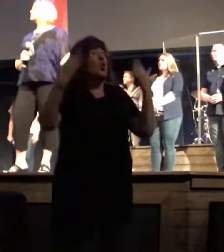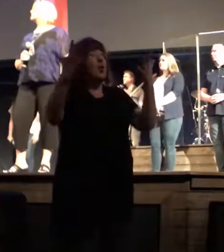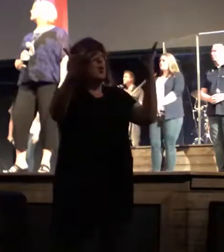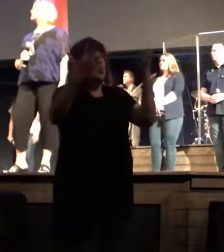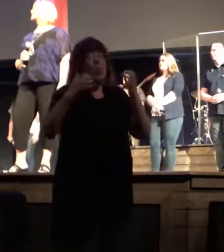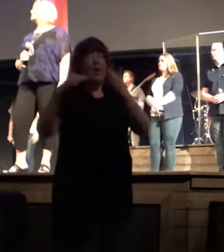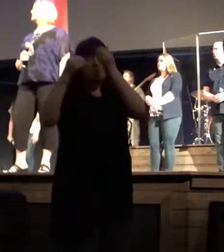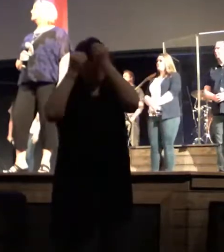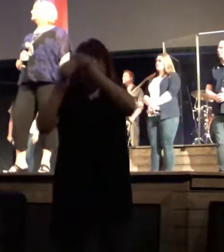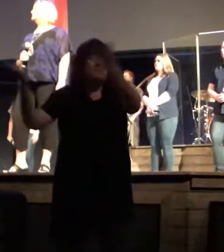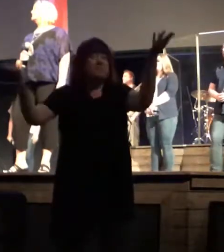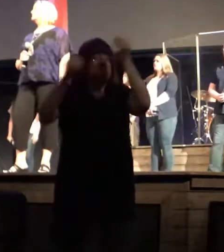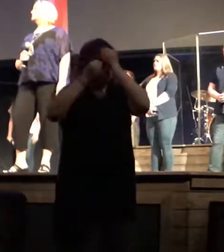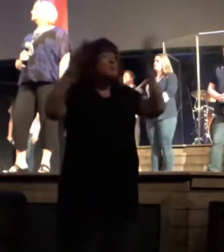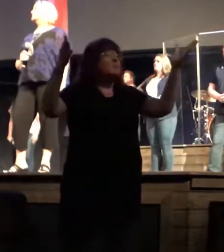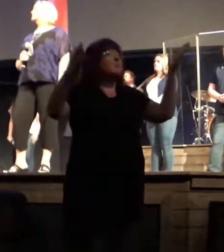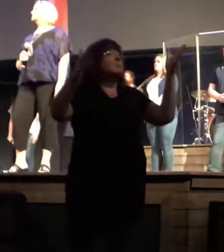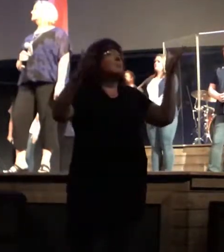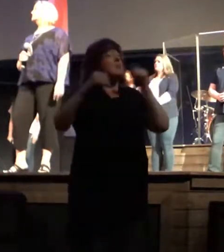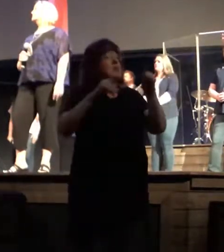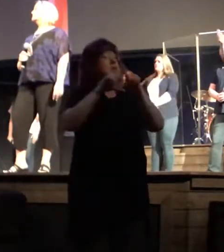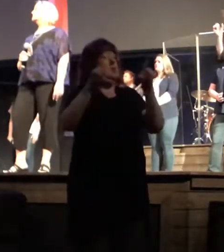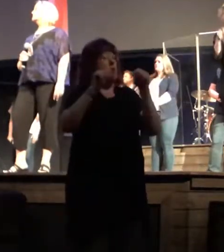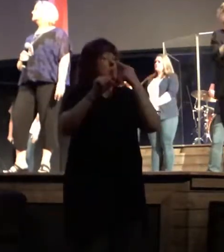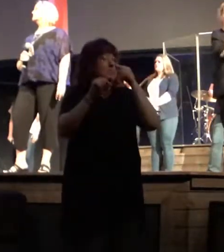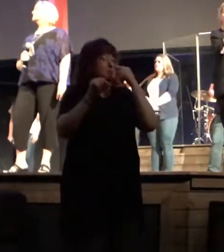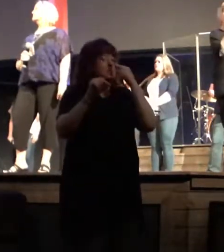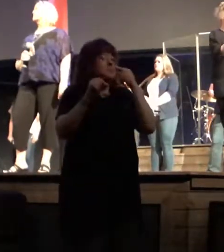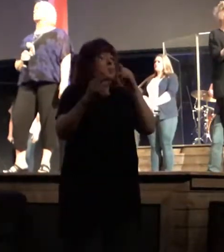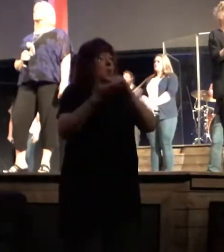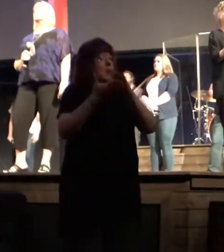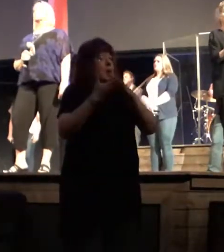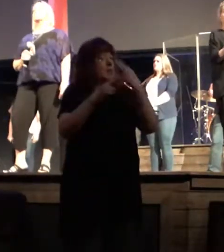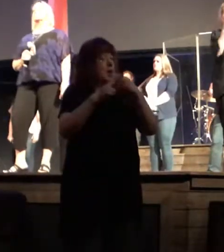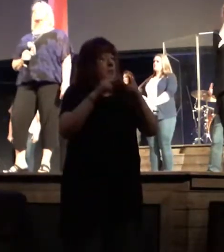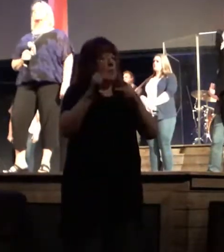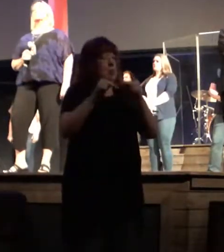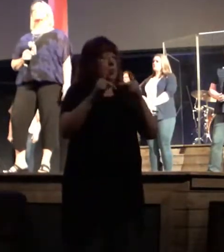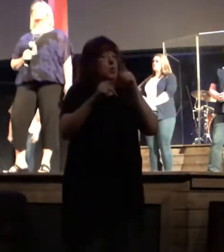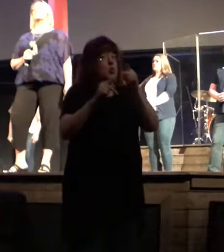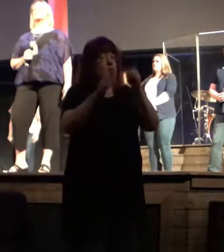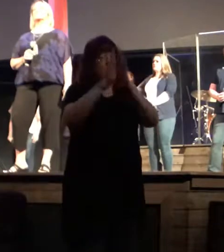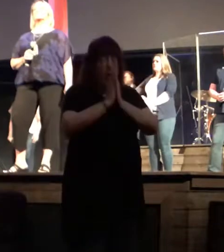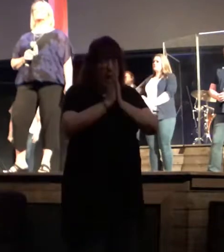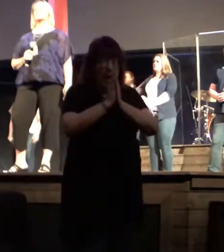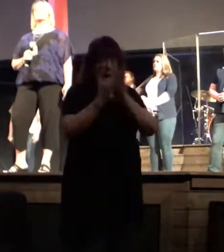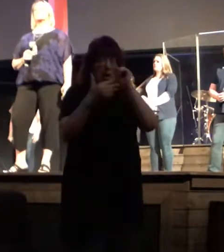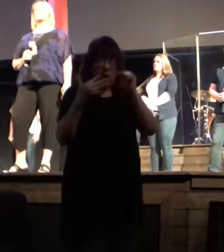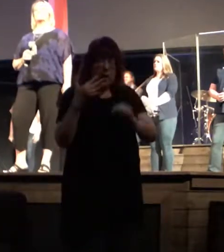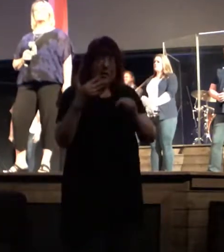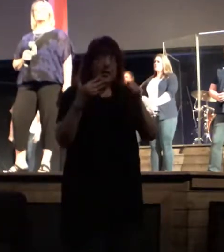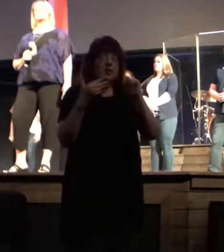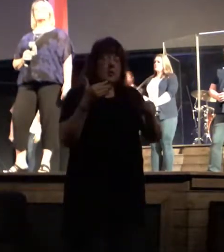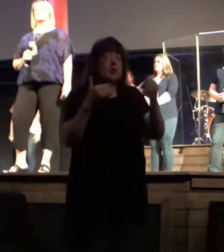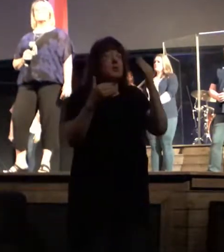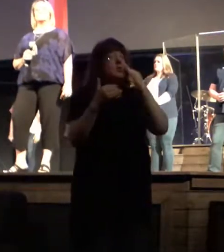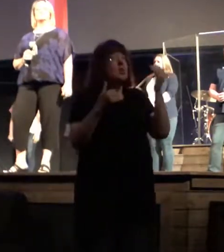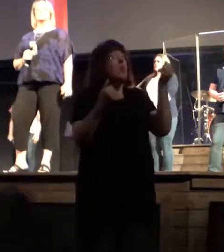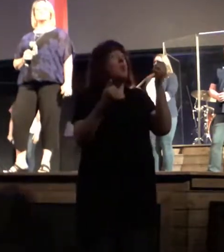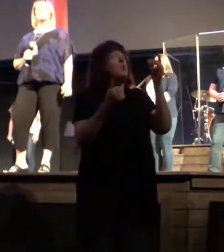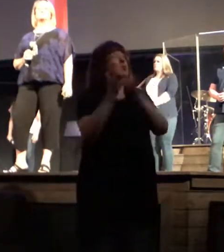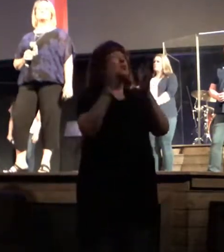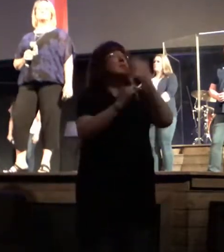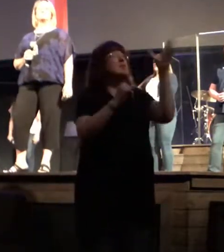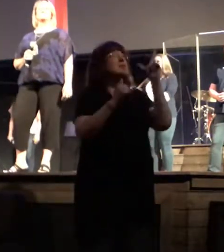to share it with others. And so on this card, write down the names of people you are praying for who need to know the love